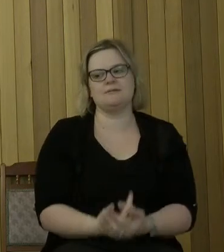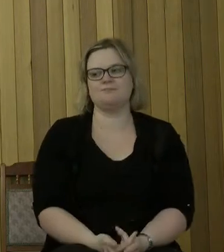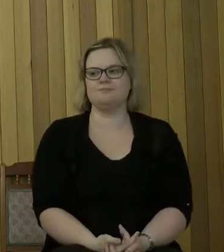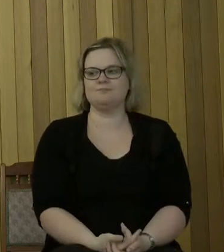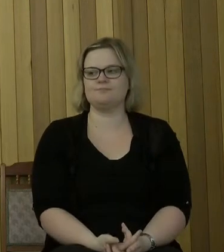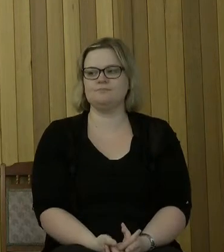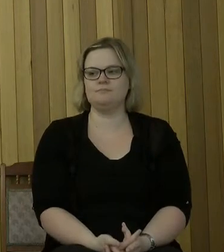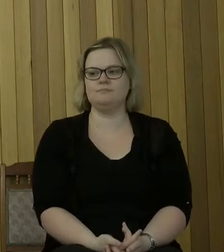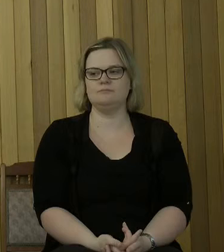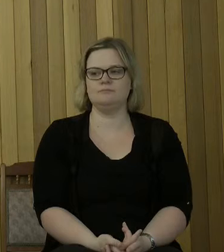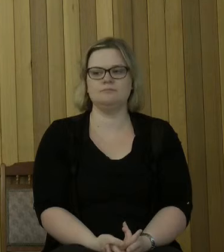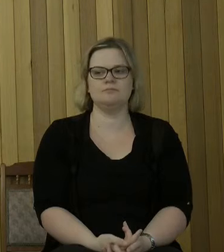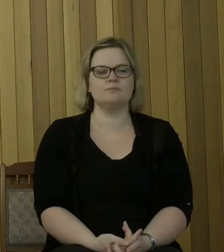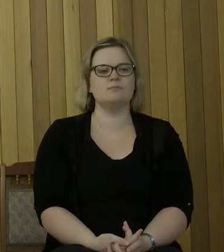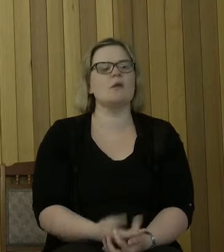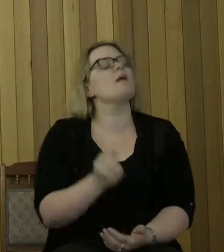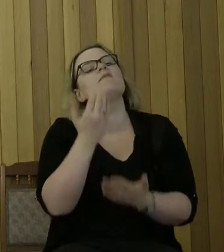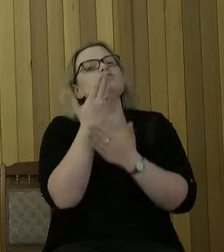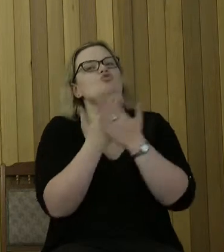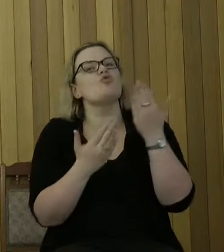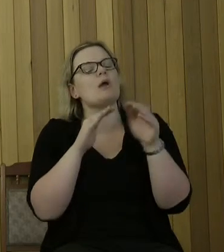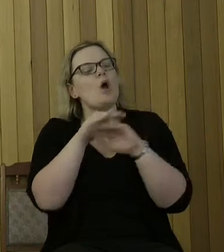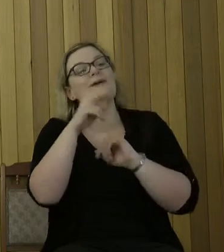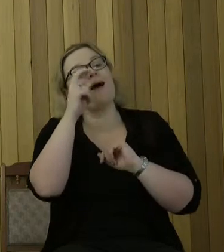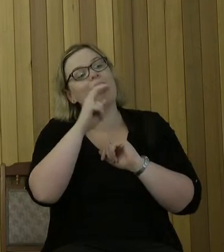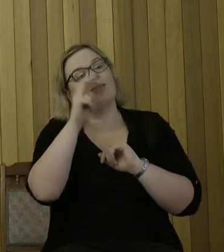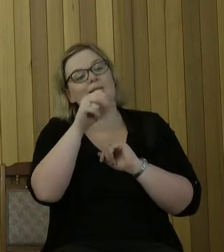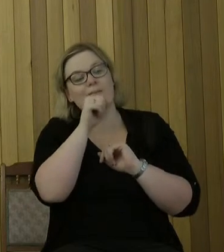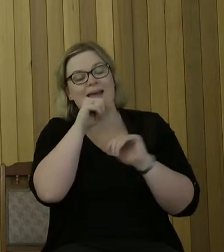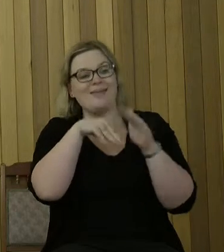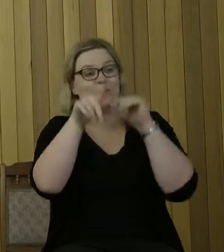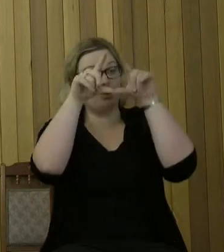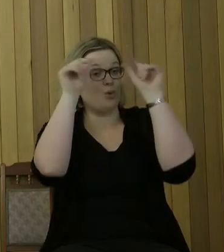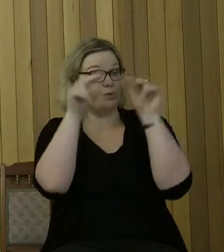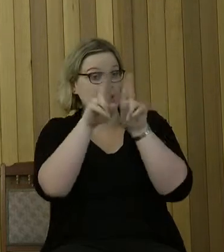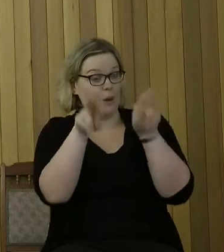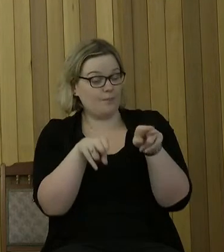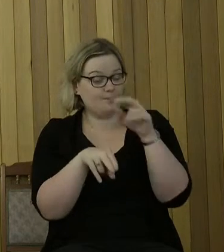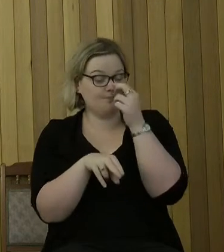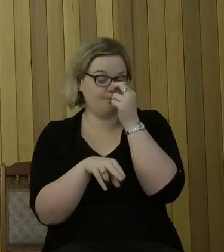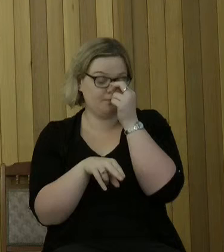A story is told of an elderly gentleman in a nursing home.